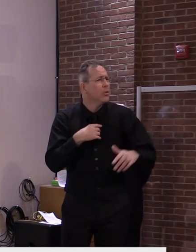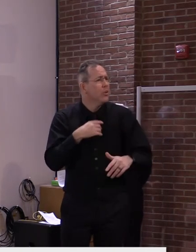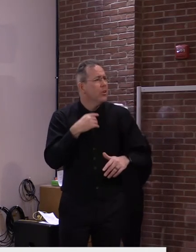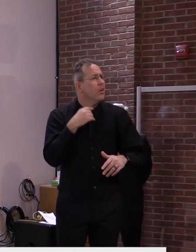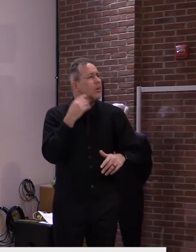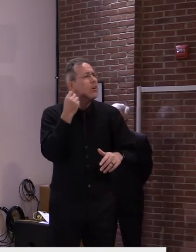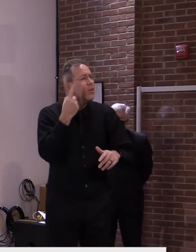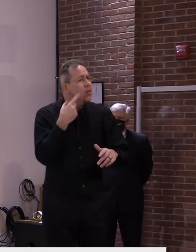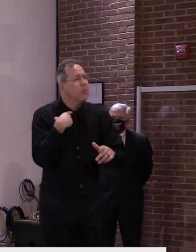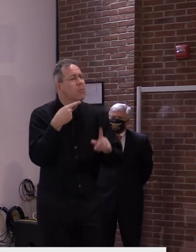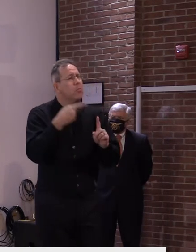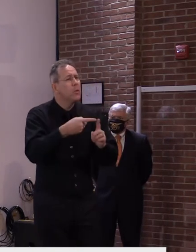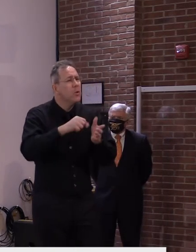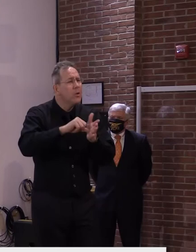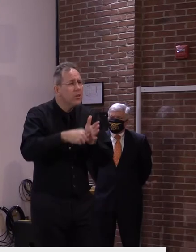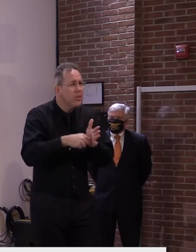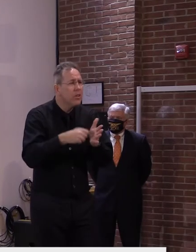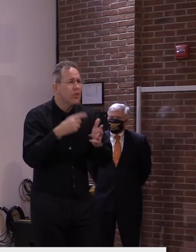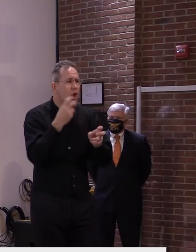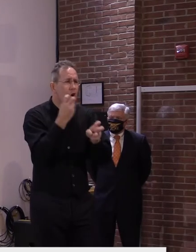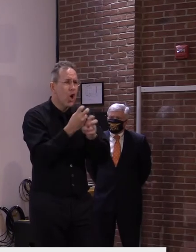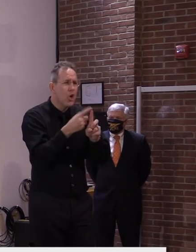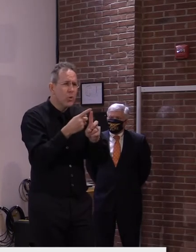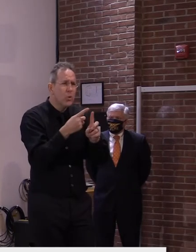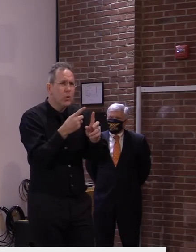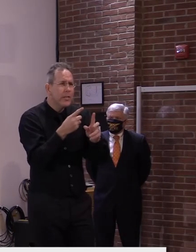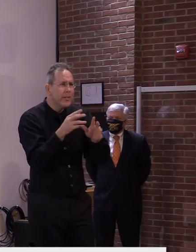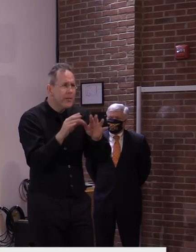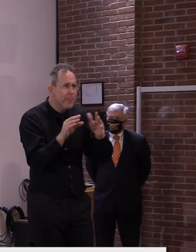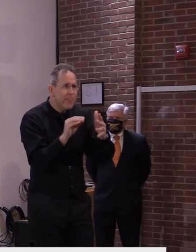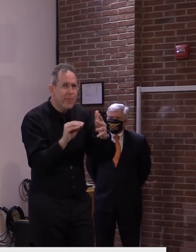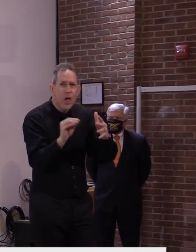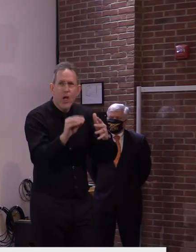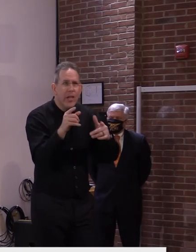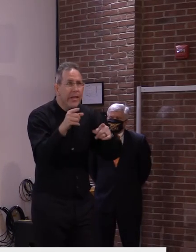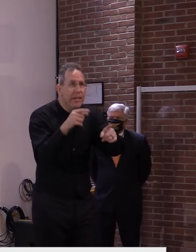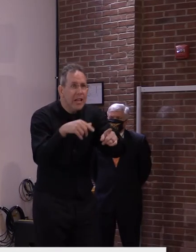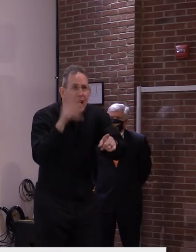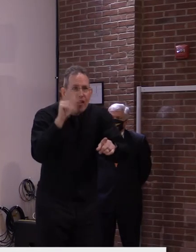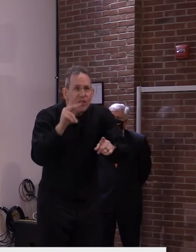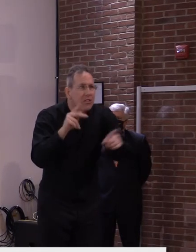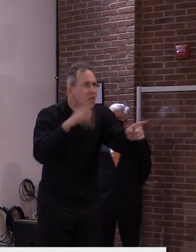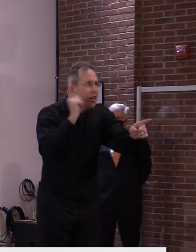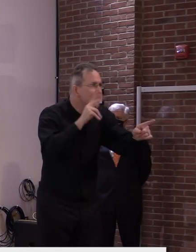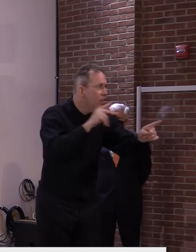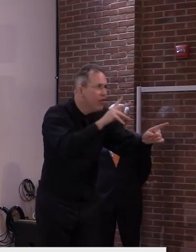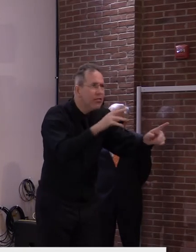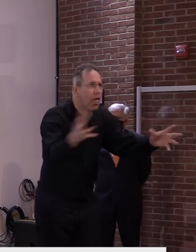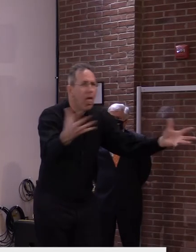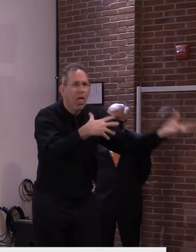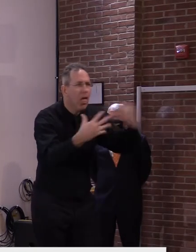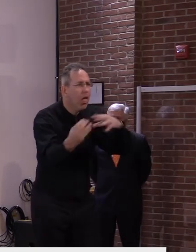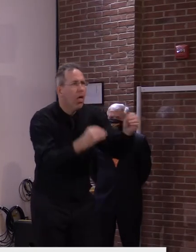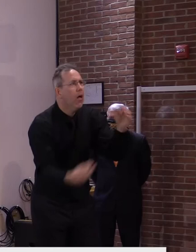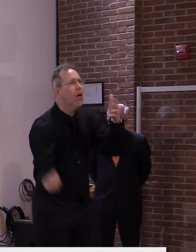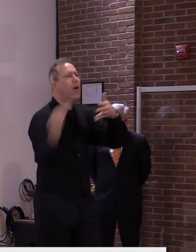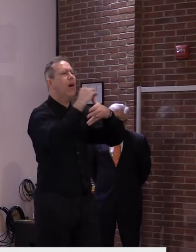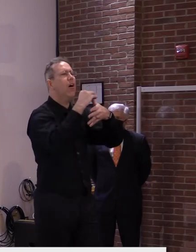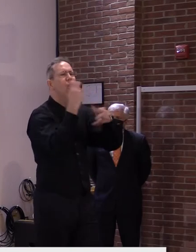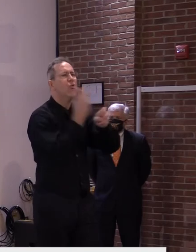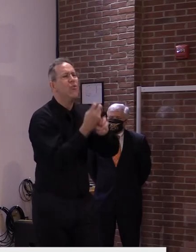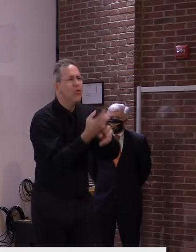move every Vermonter to the front of the line. Whether you have cancer and you're on treatment or waiting to have